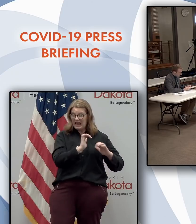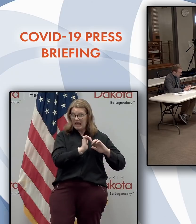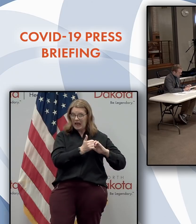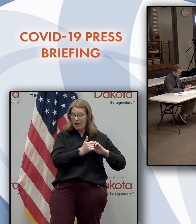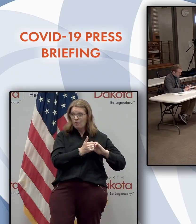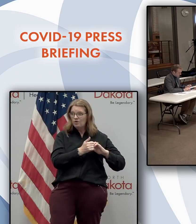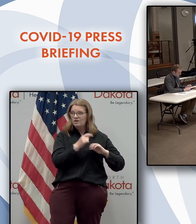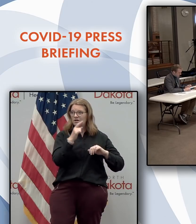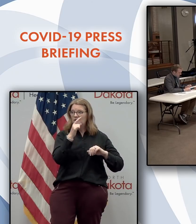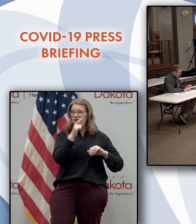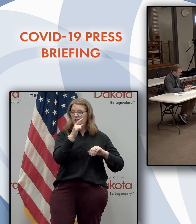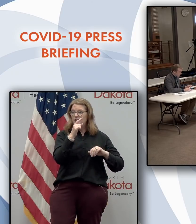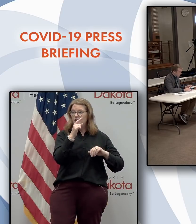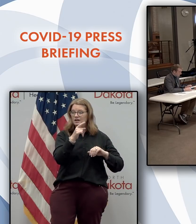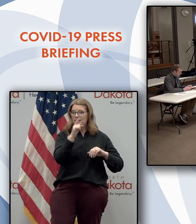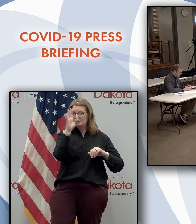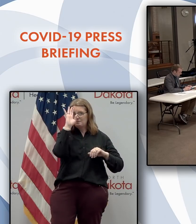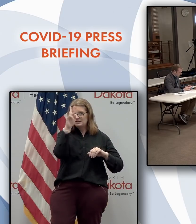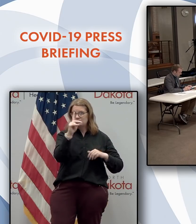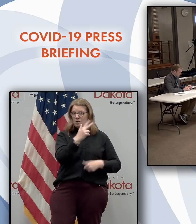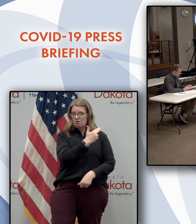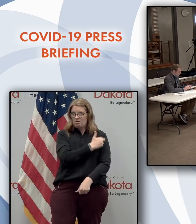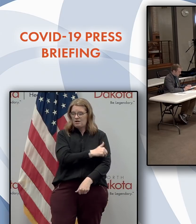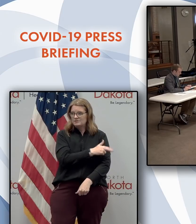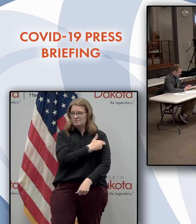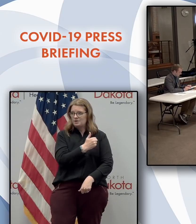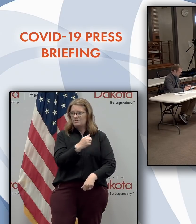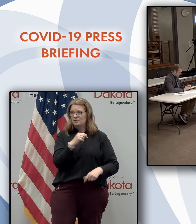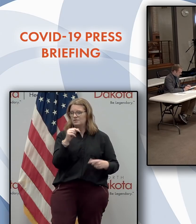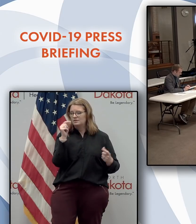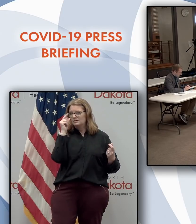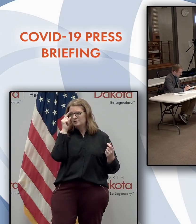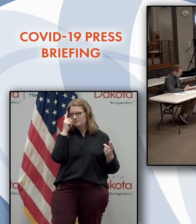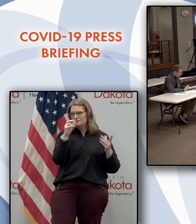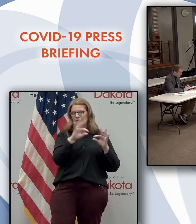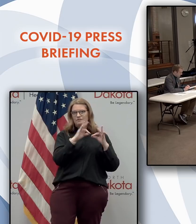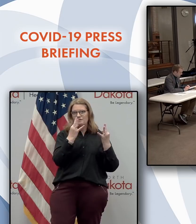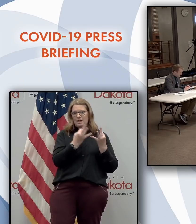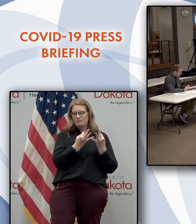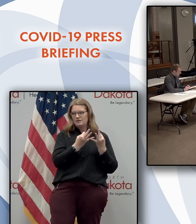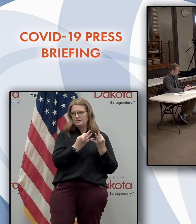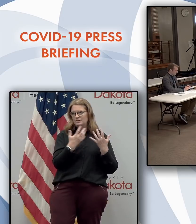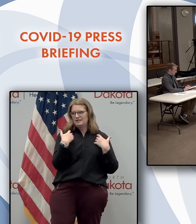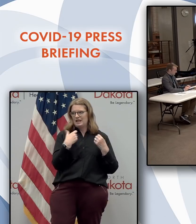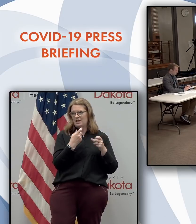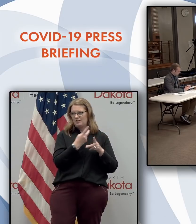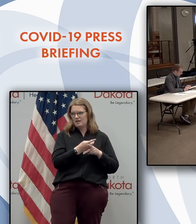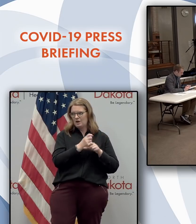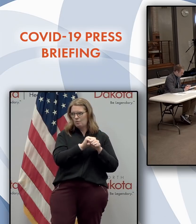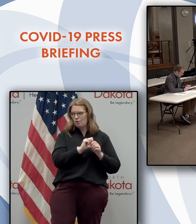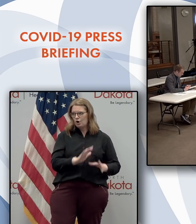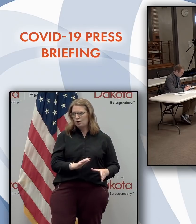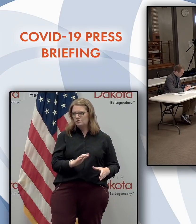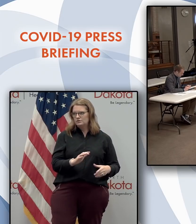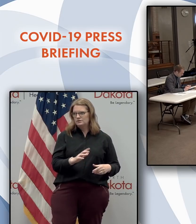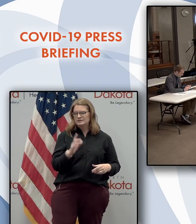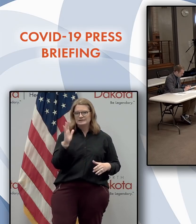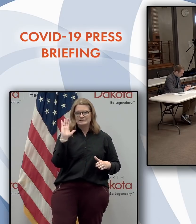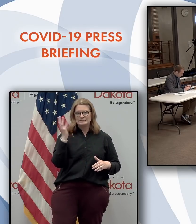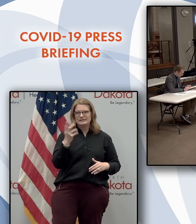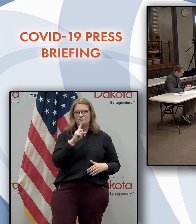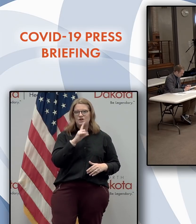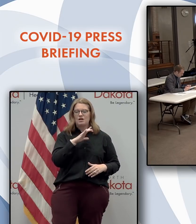COVID-19 while in a Bismarck hospital. The family also says that the healthcare workers seemed worn out and